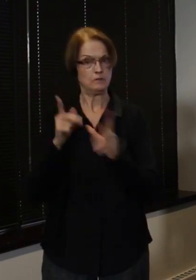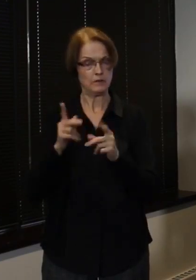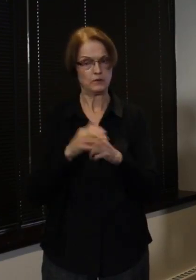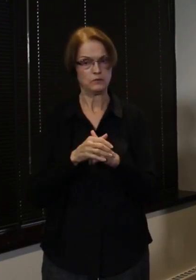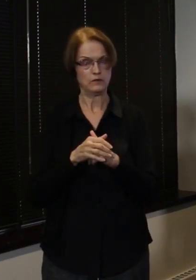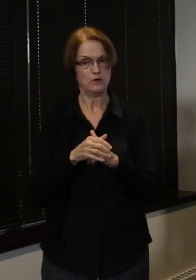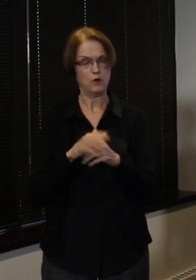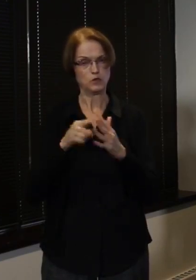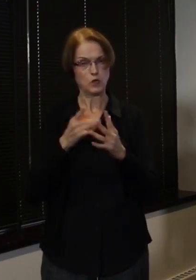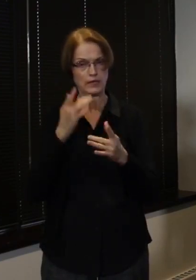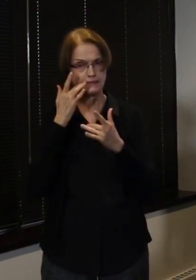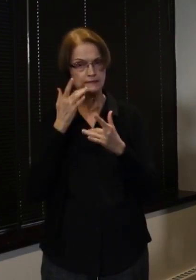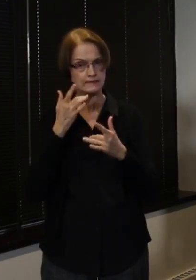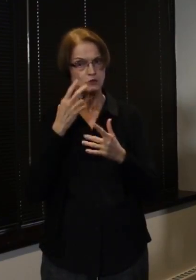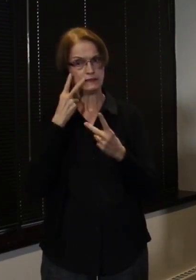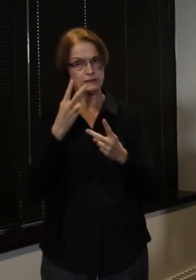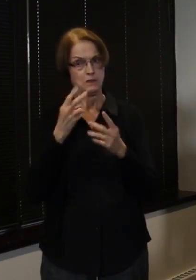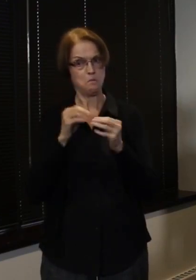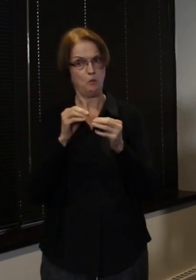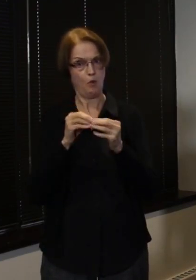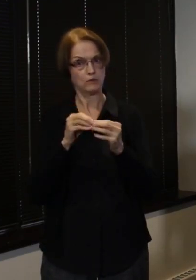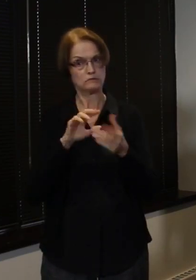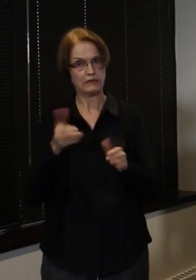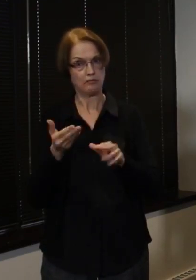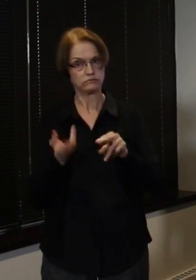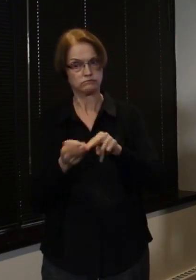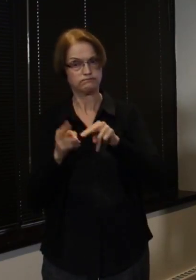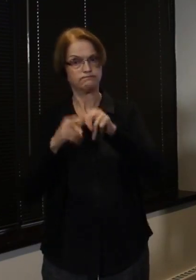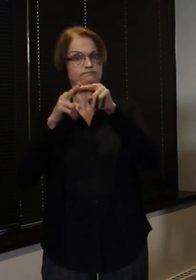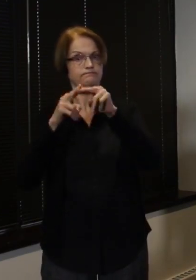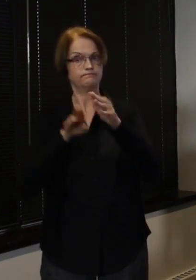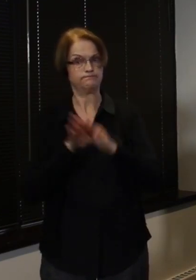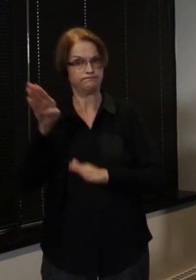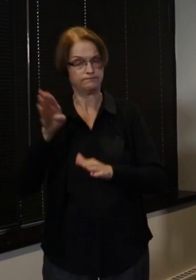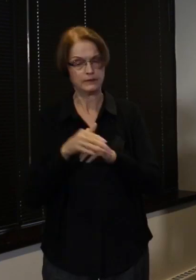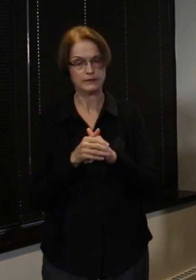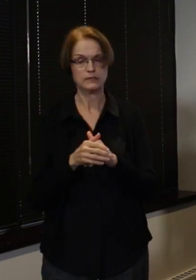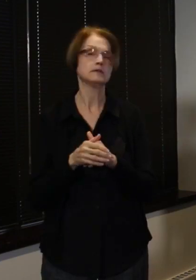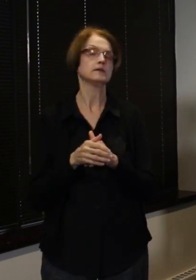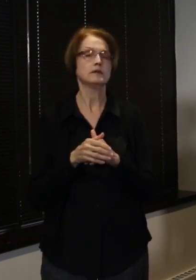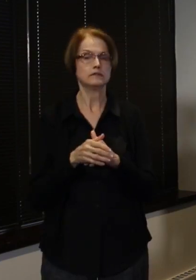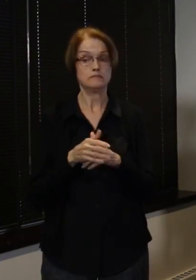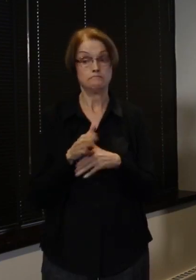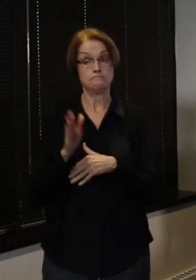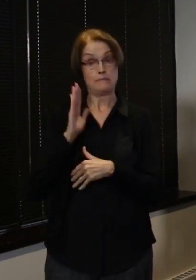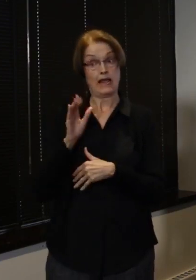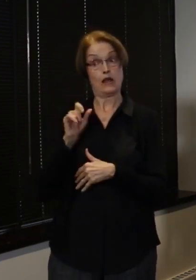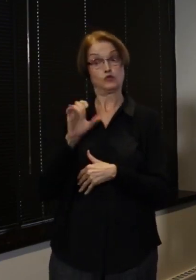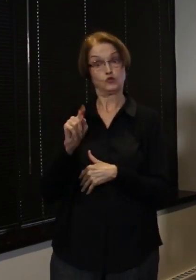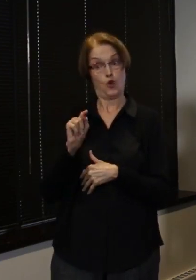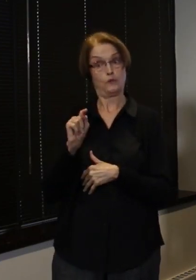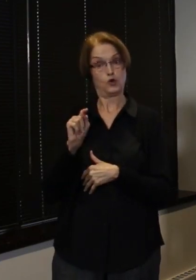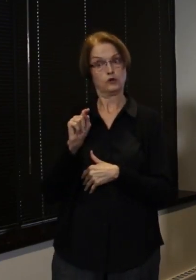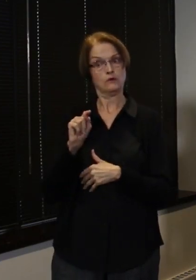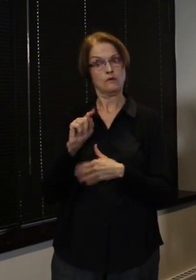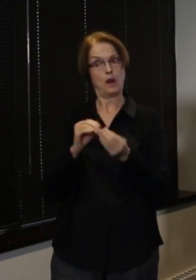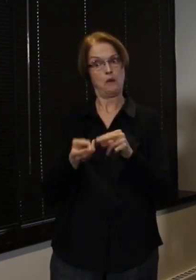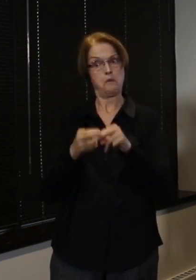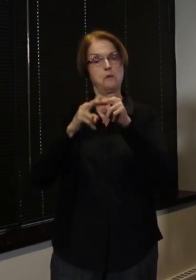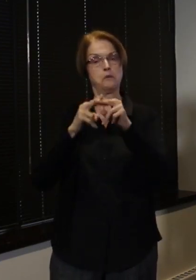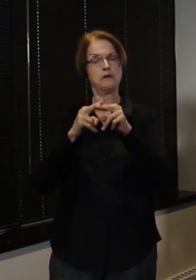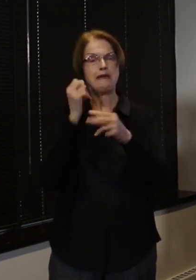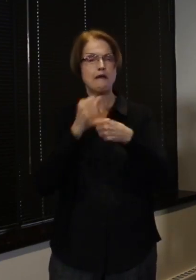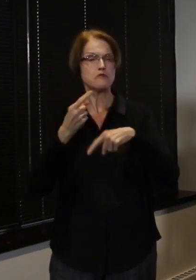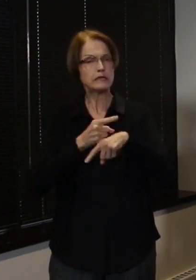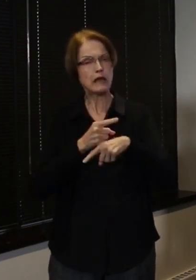disturbing trend line in that area. When we began seeing the current surge back in October, each day we saw